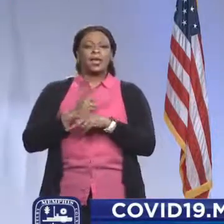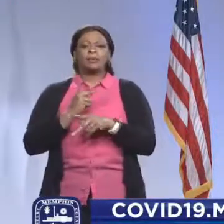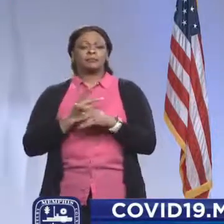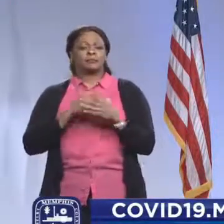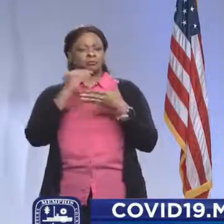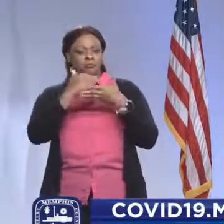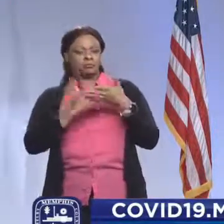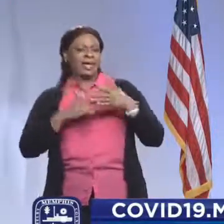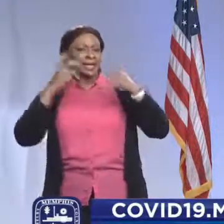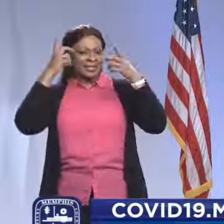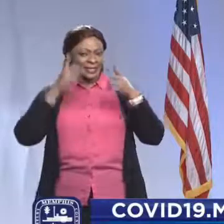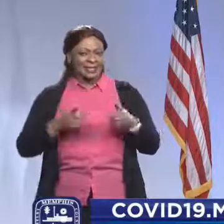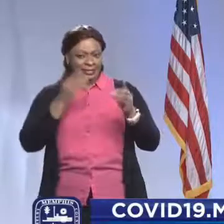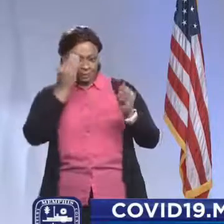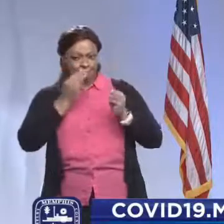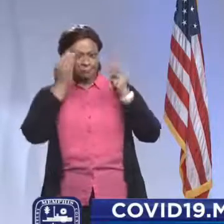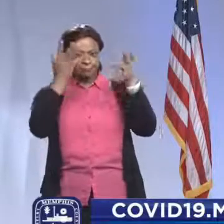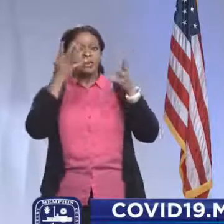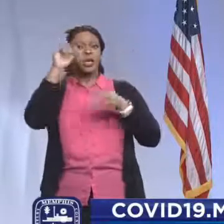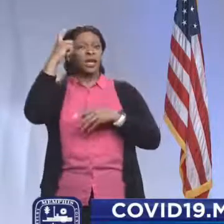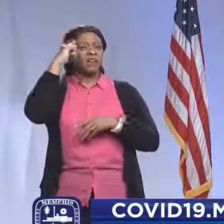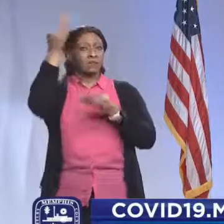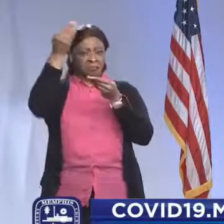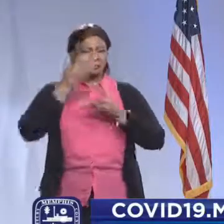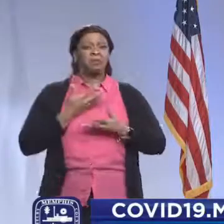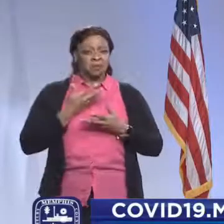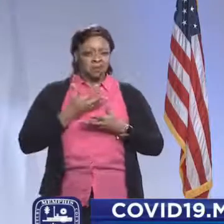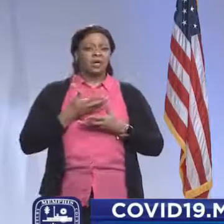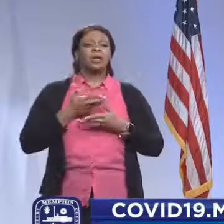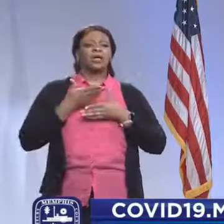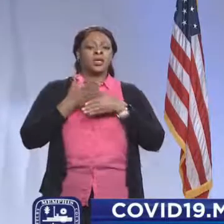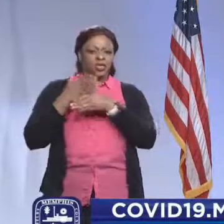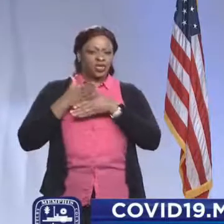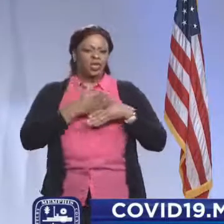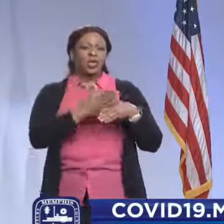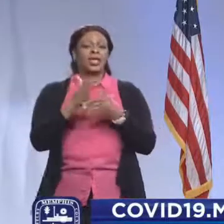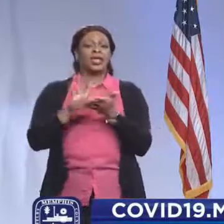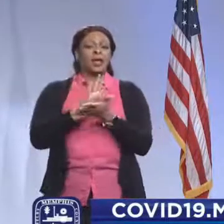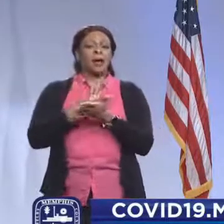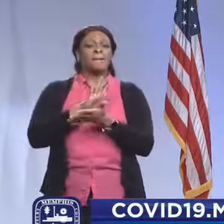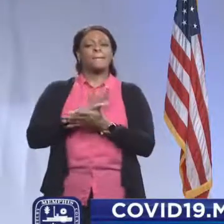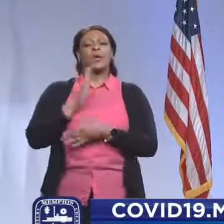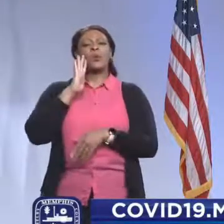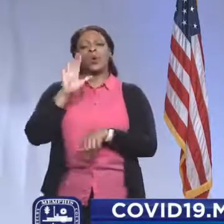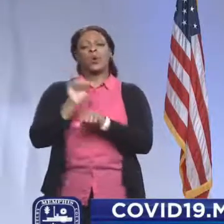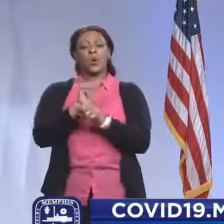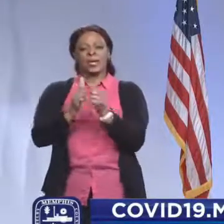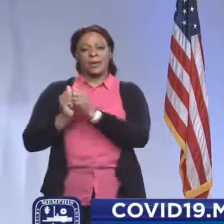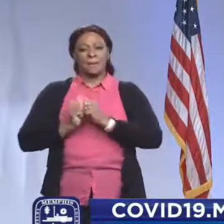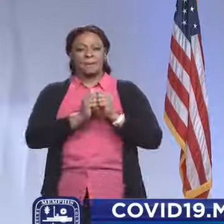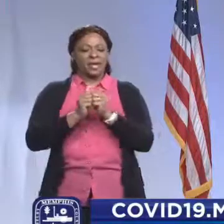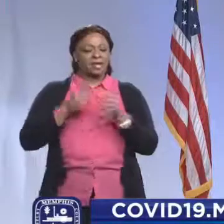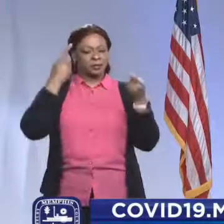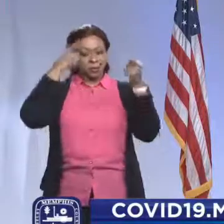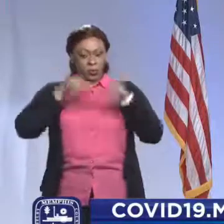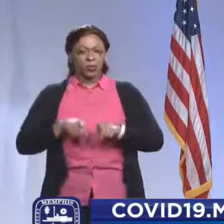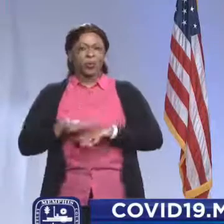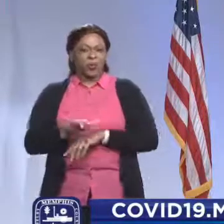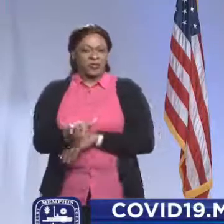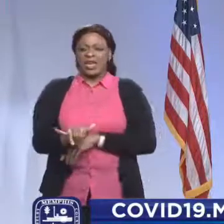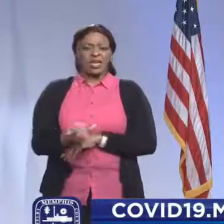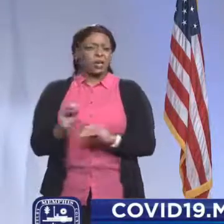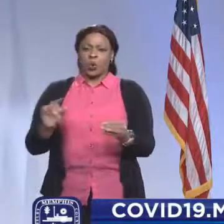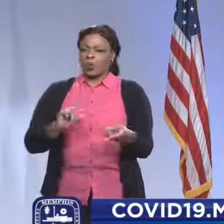the decisions the governor is making, and the document will be revised based on the committee working together to come to consensus. So